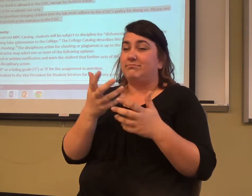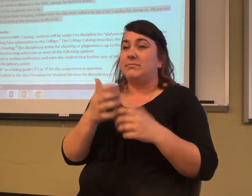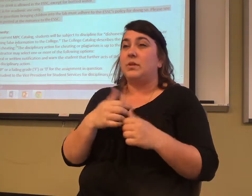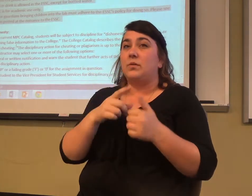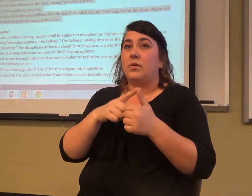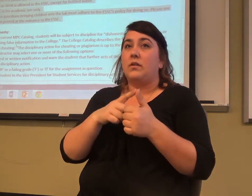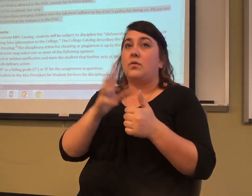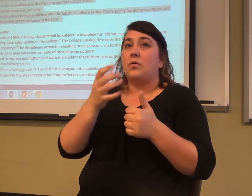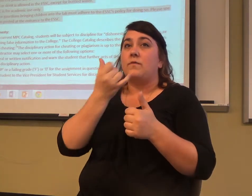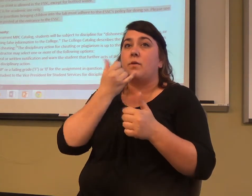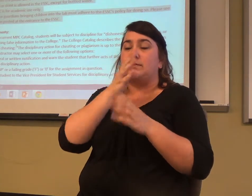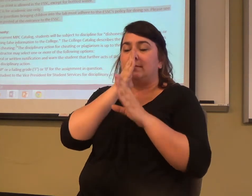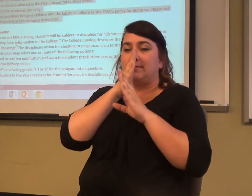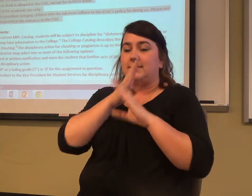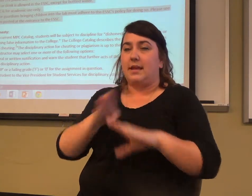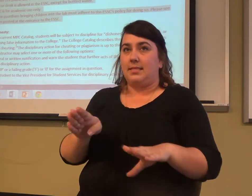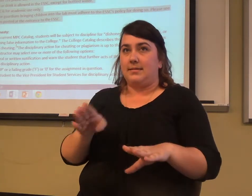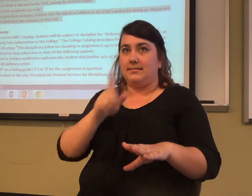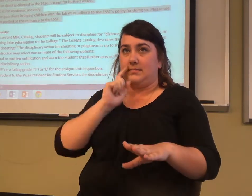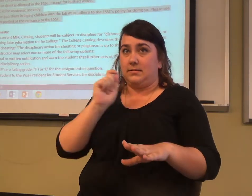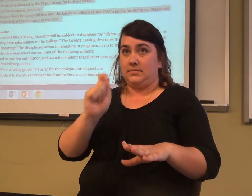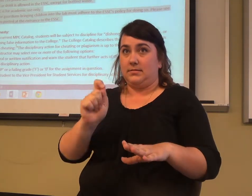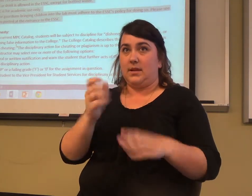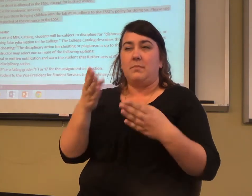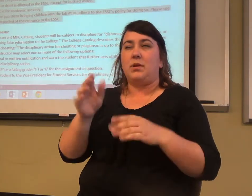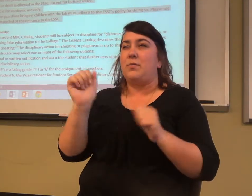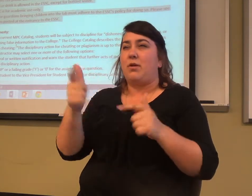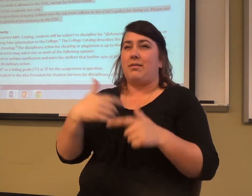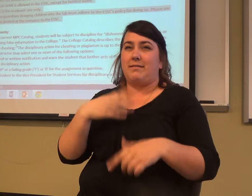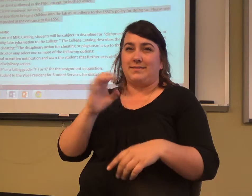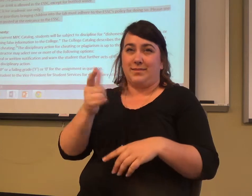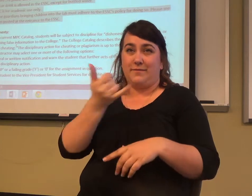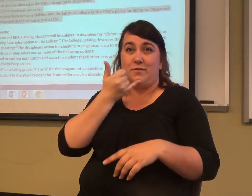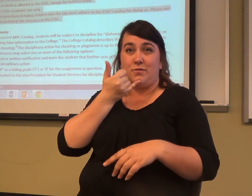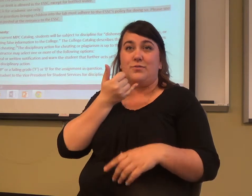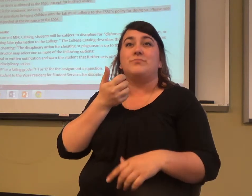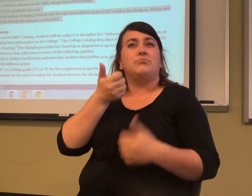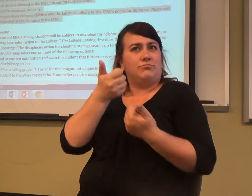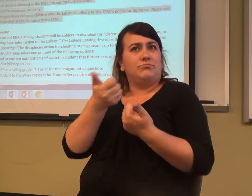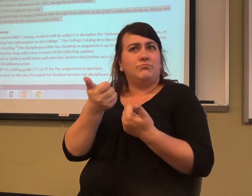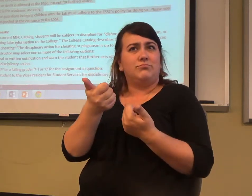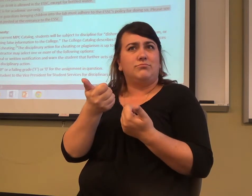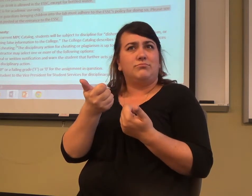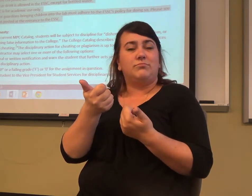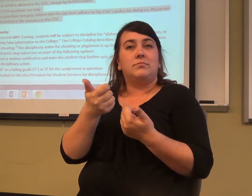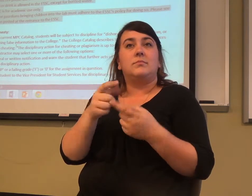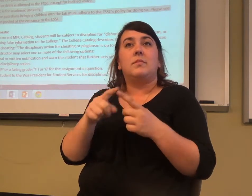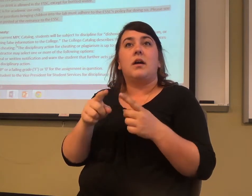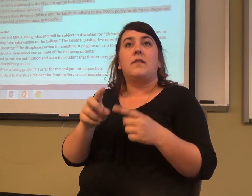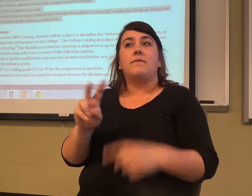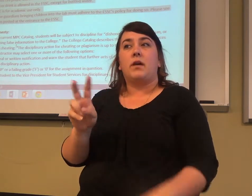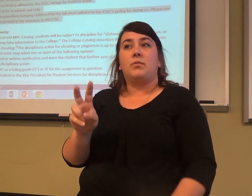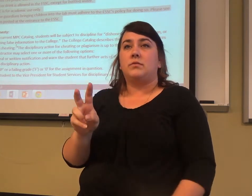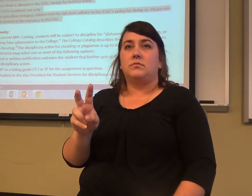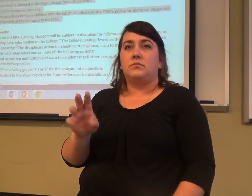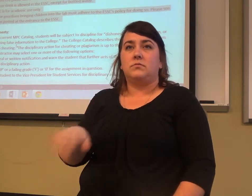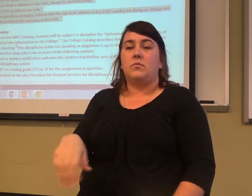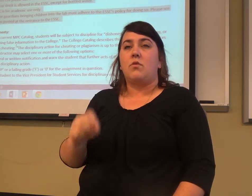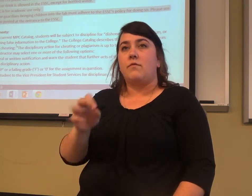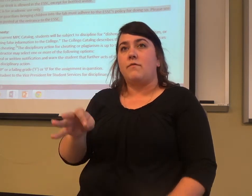phone use. I bet every one of you in here has a cell phone, and that's good. Turn your notifications off, turn your ringer